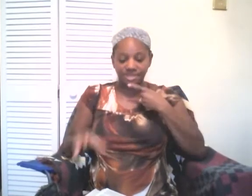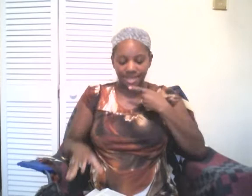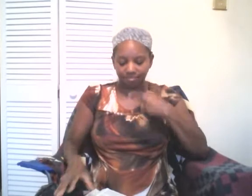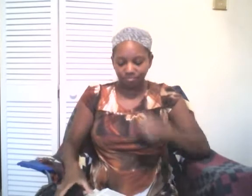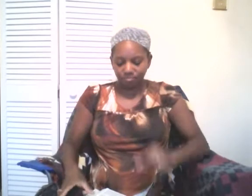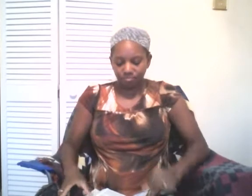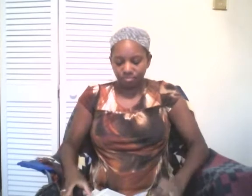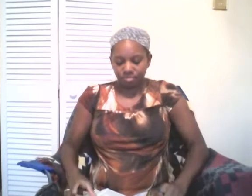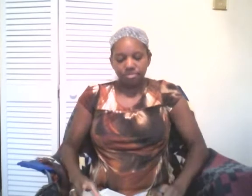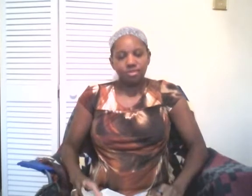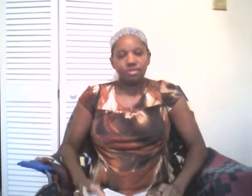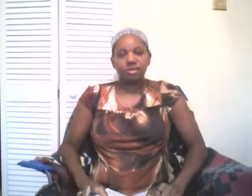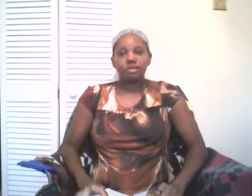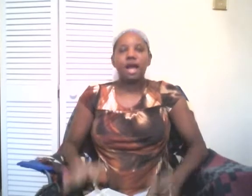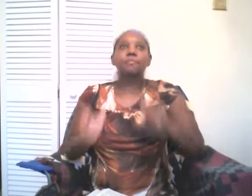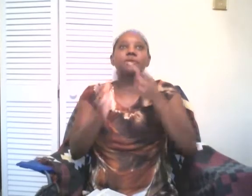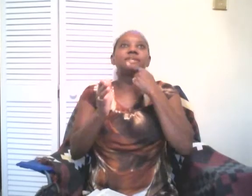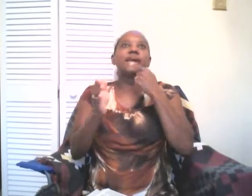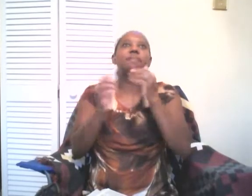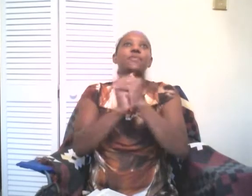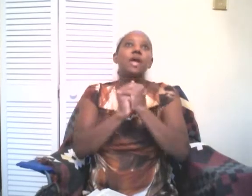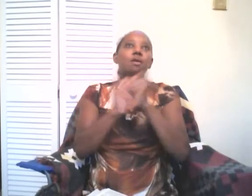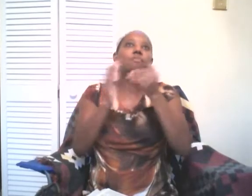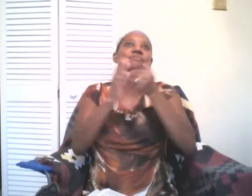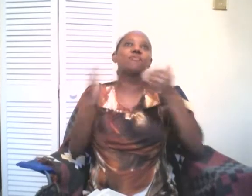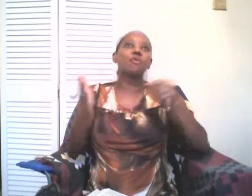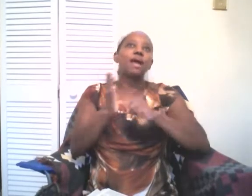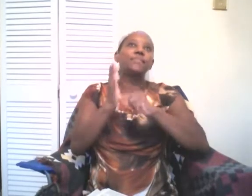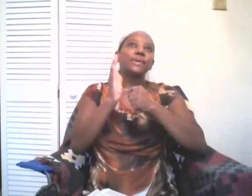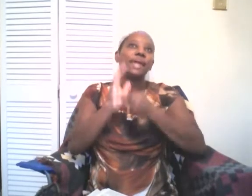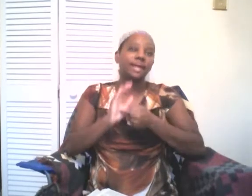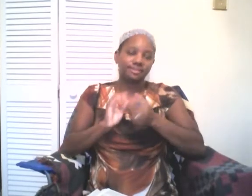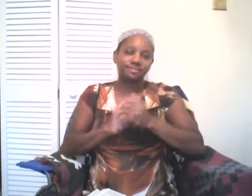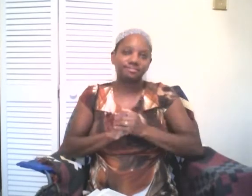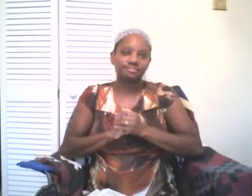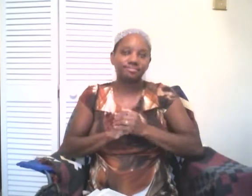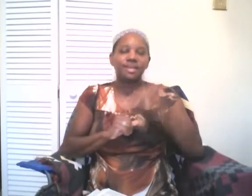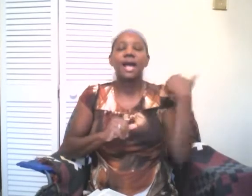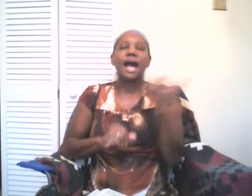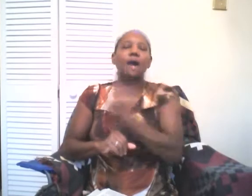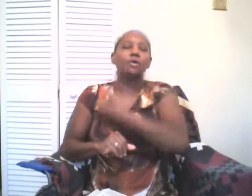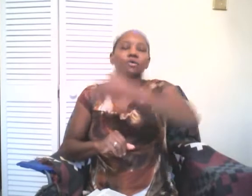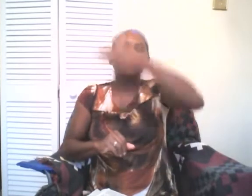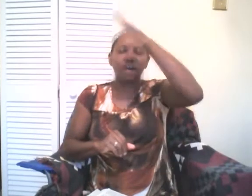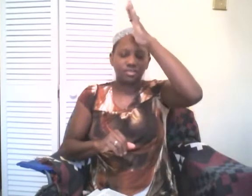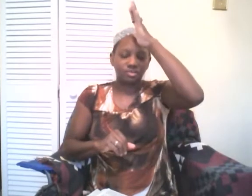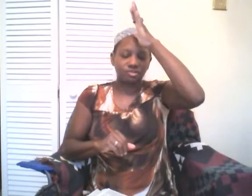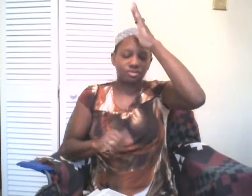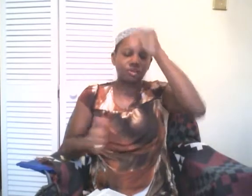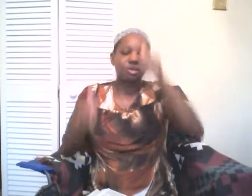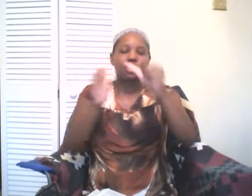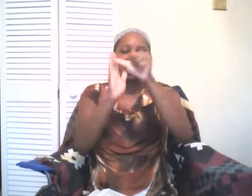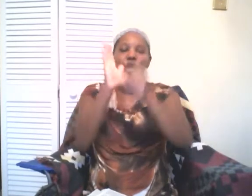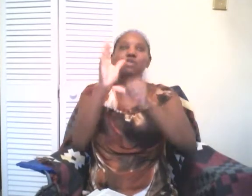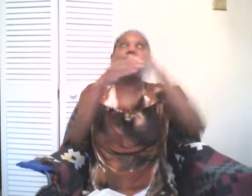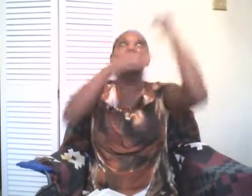said. I'm going to say a prayer before I begin. Our Father, which art in